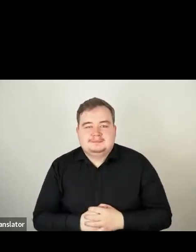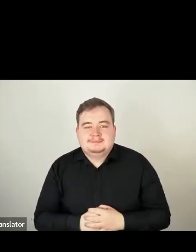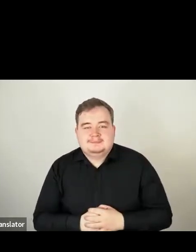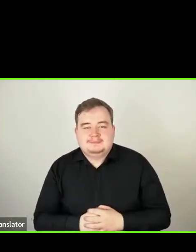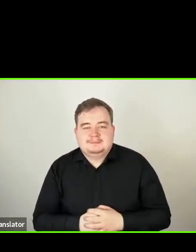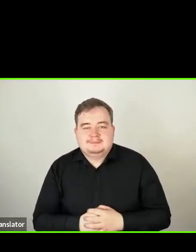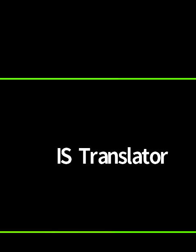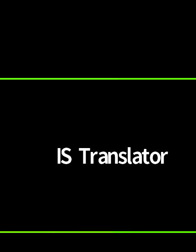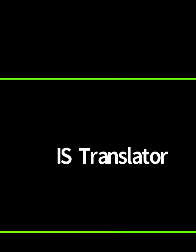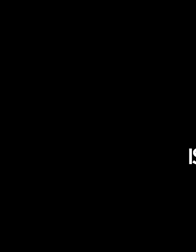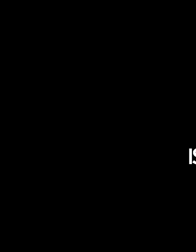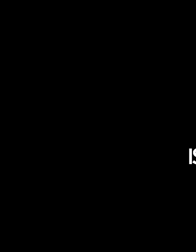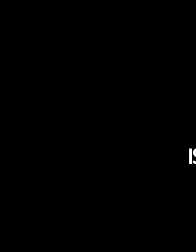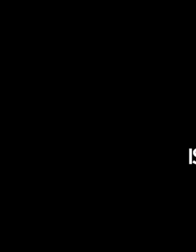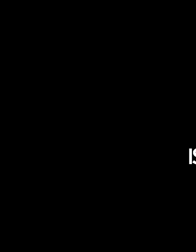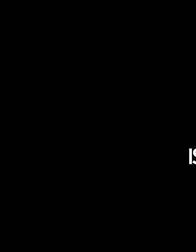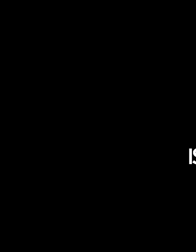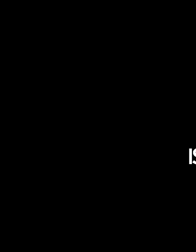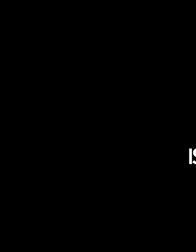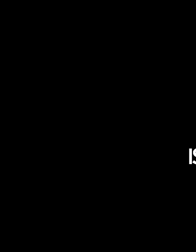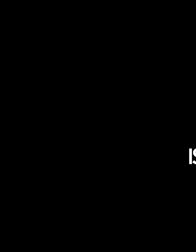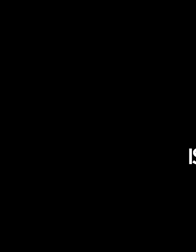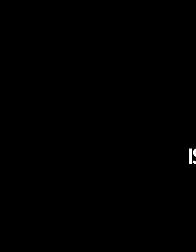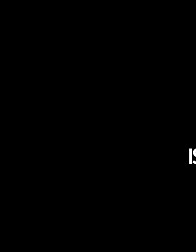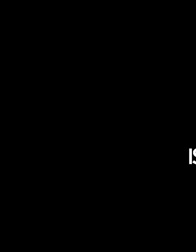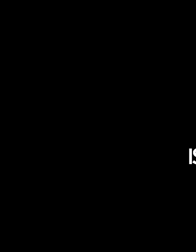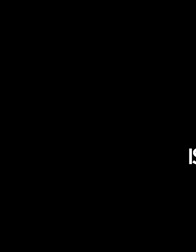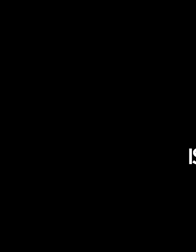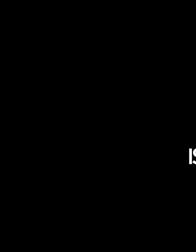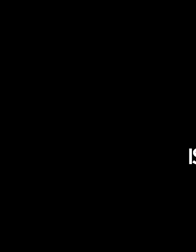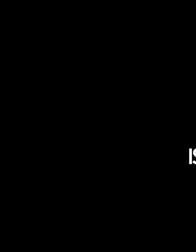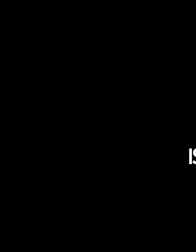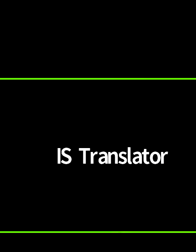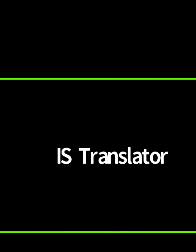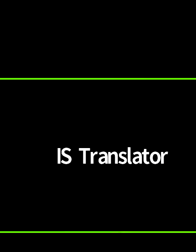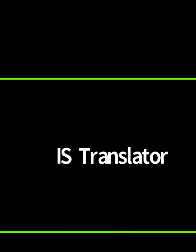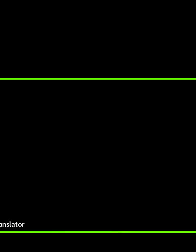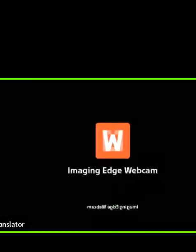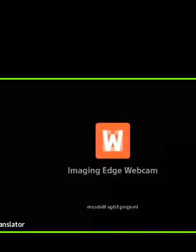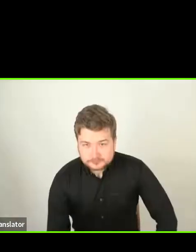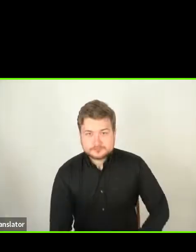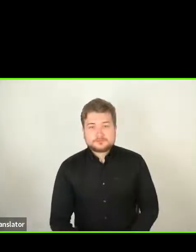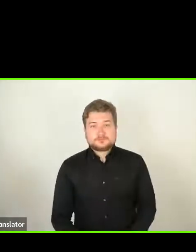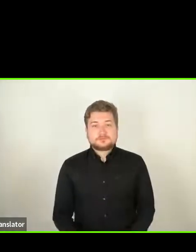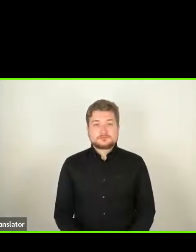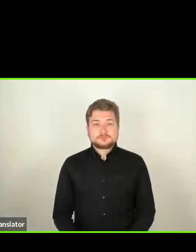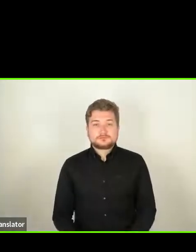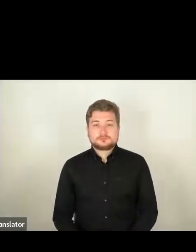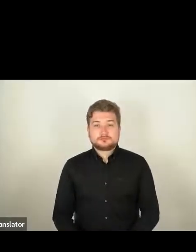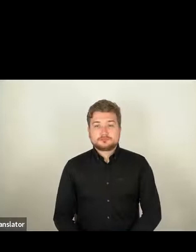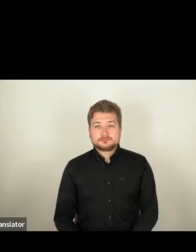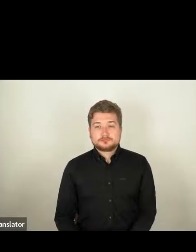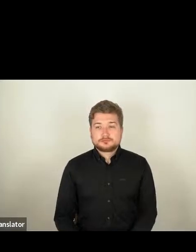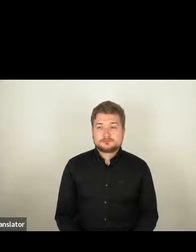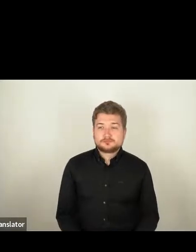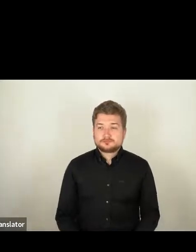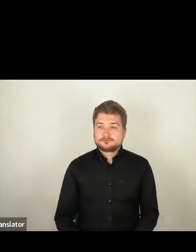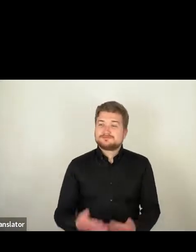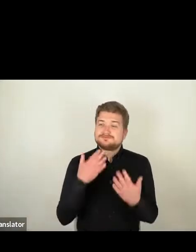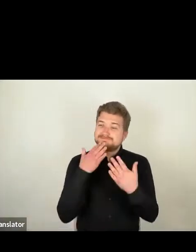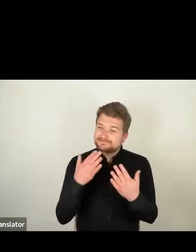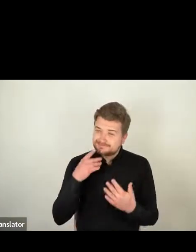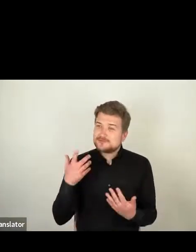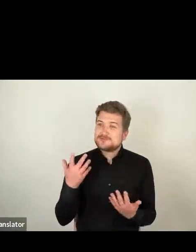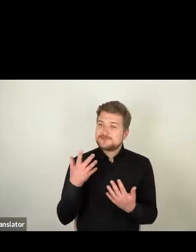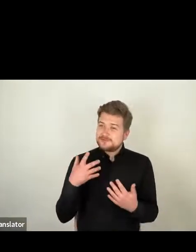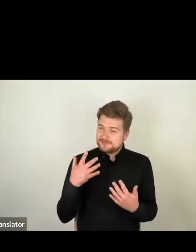Thank you, dear Katia, dear Katarina, for the strong and encouraging words.